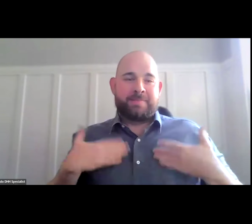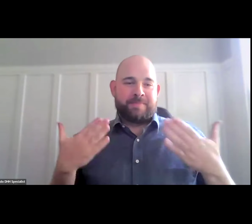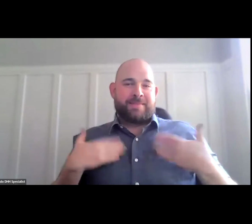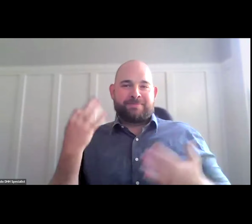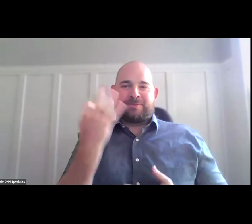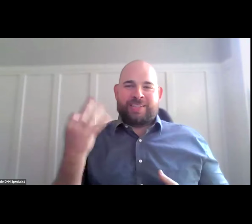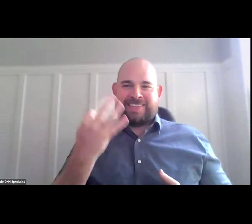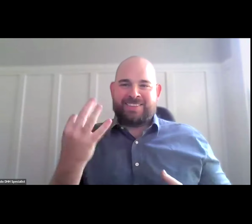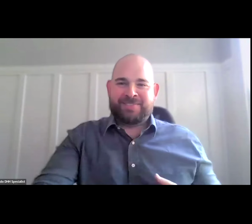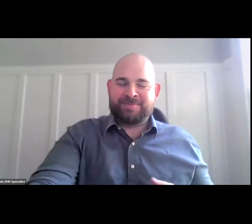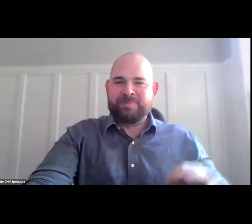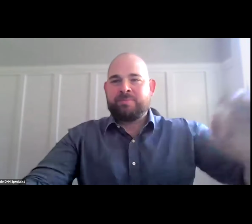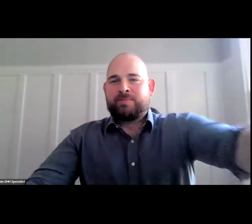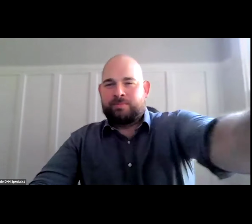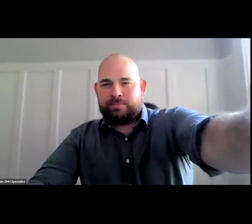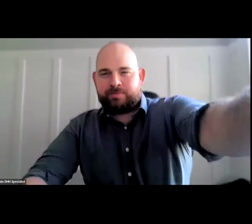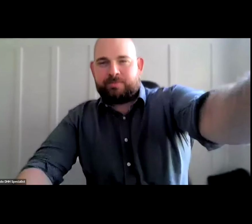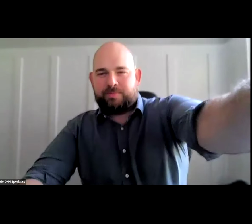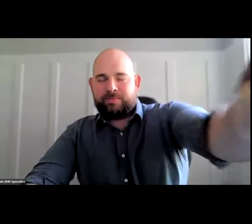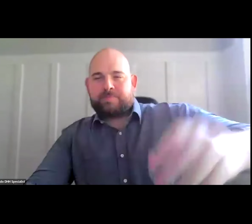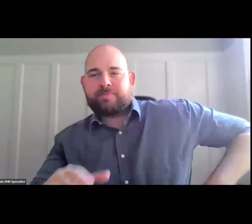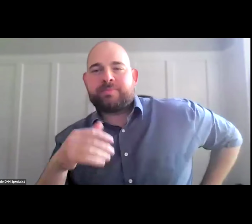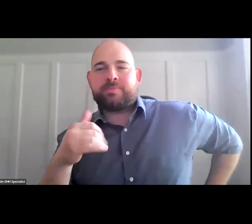All right. Good morning, everybody. Happy Friday.